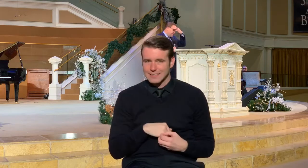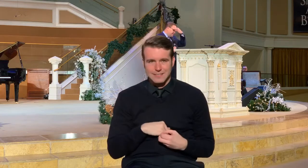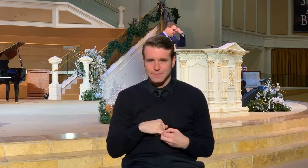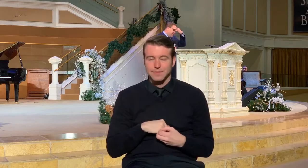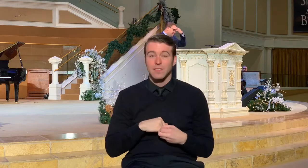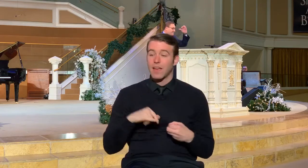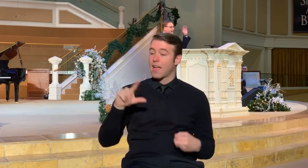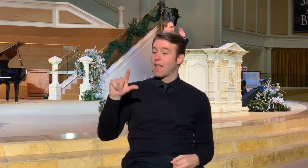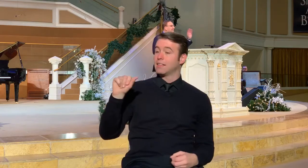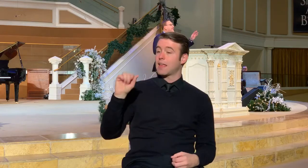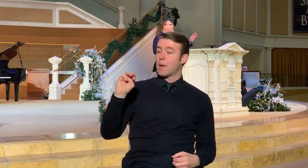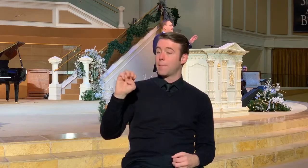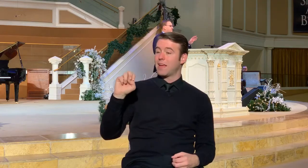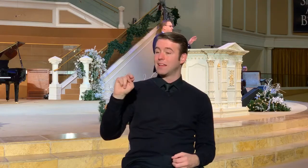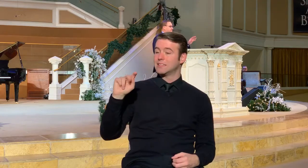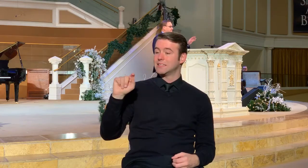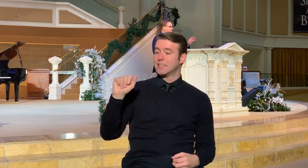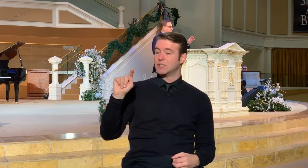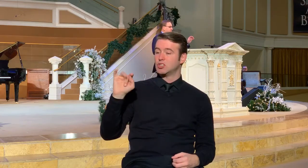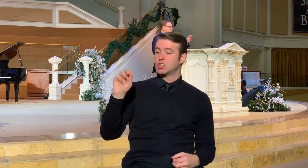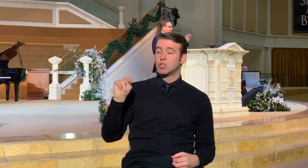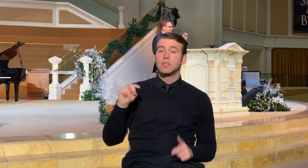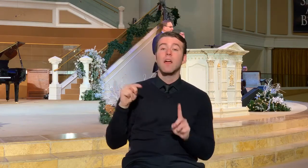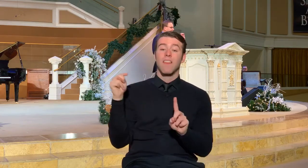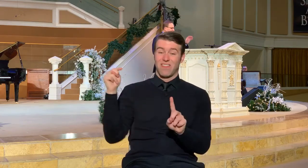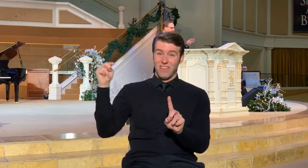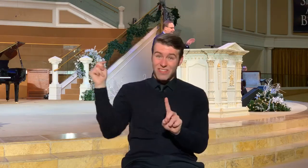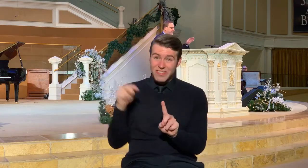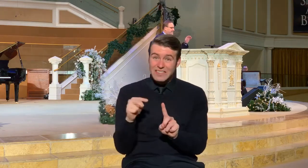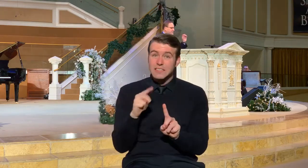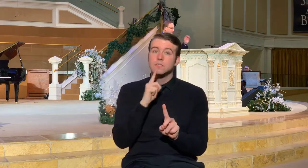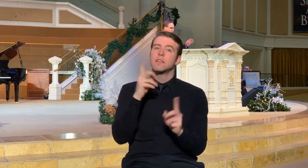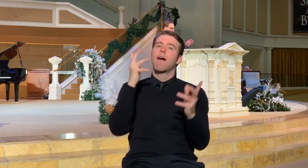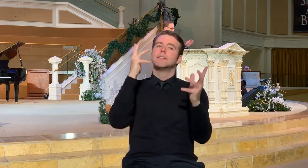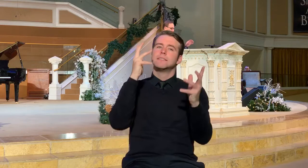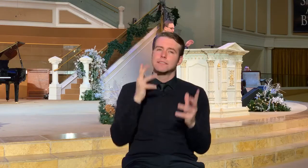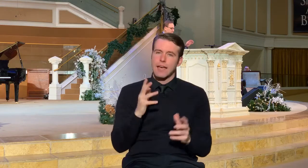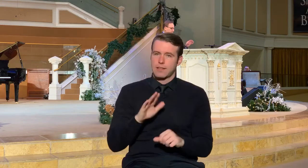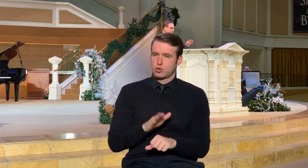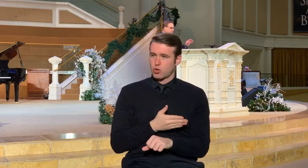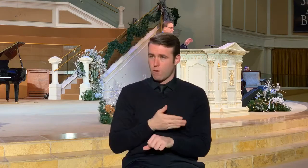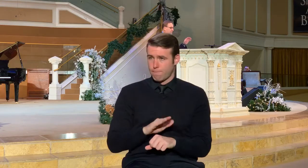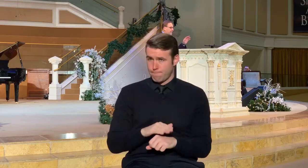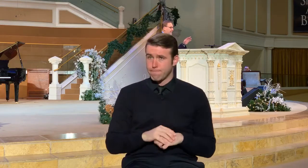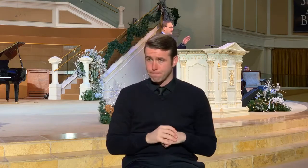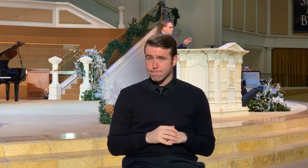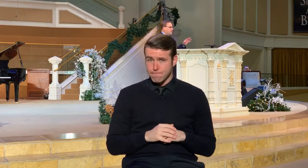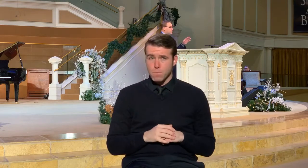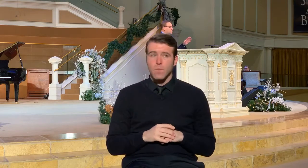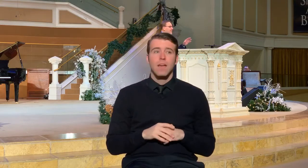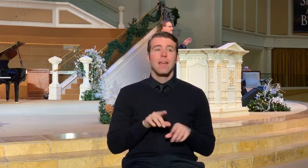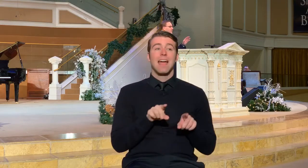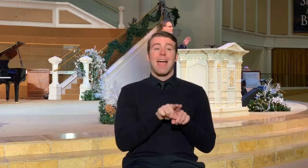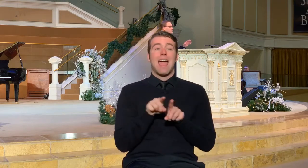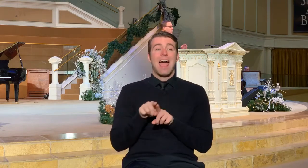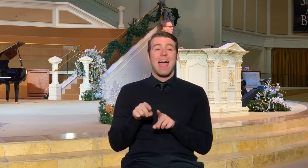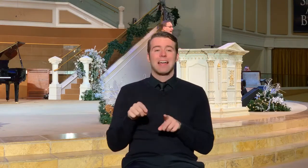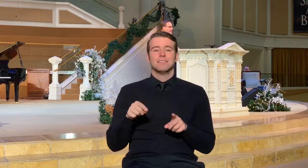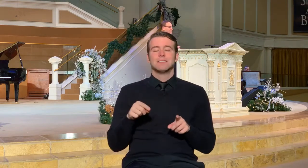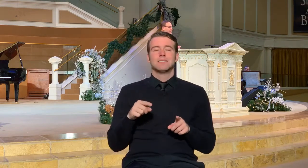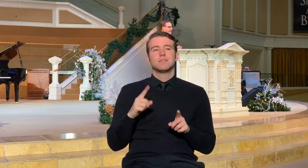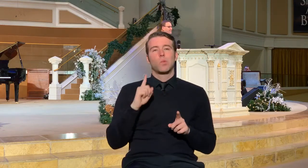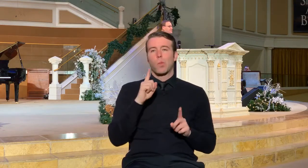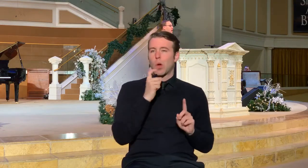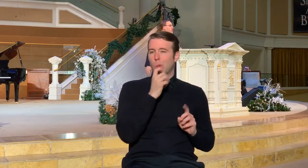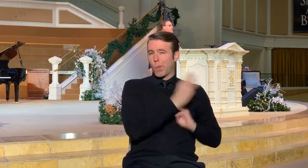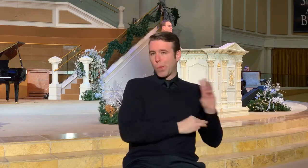This is, at the very least, a sad song. And as one secular